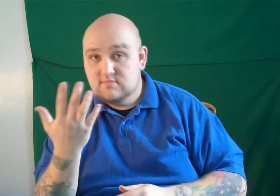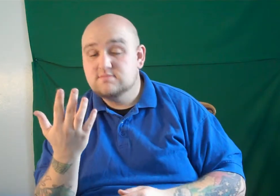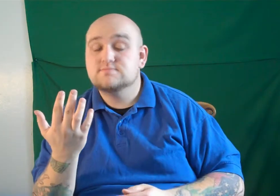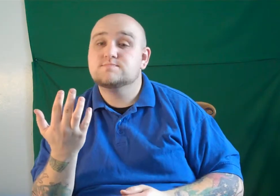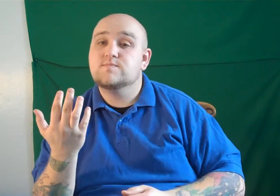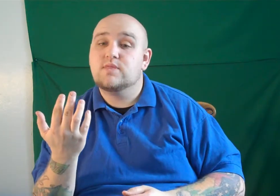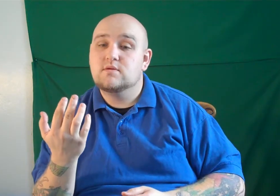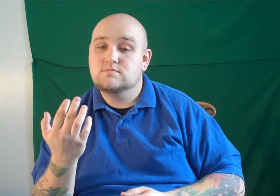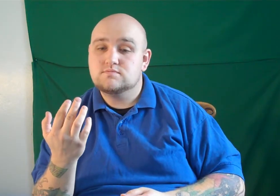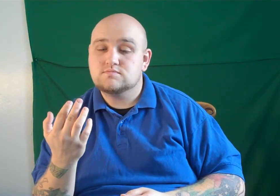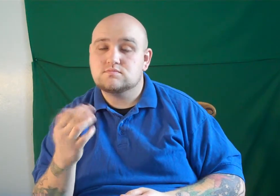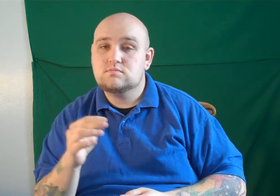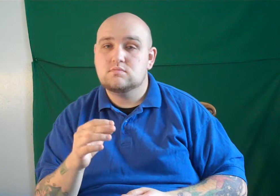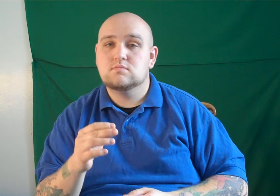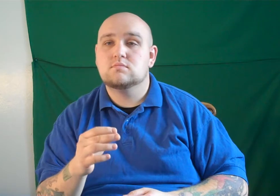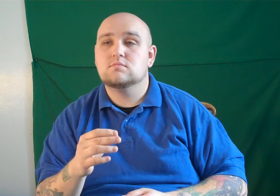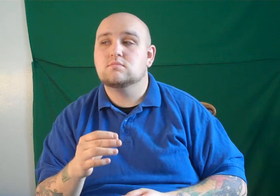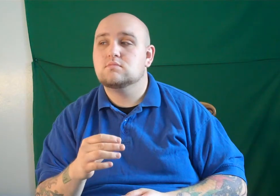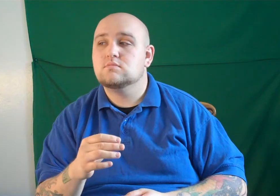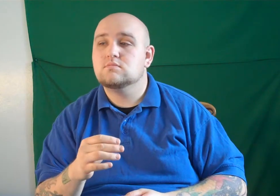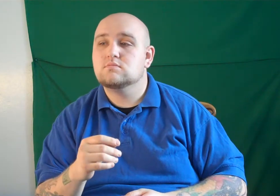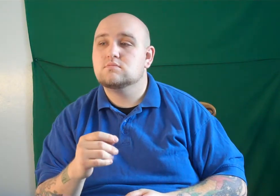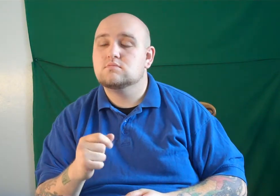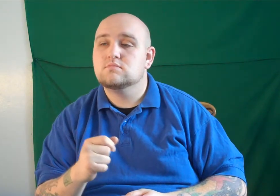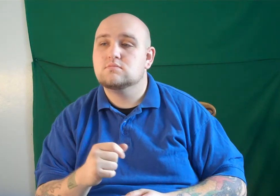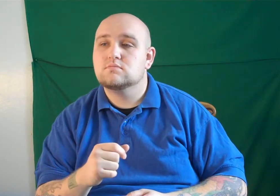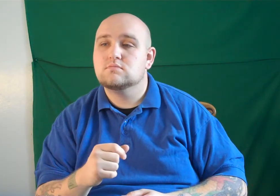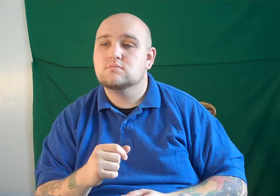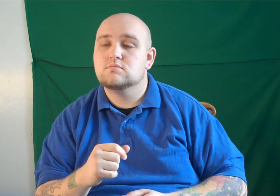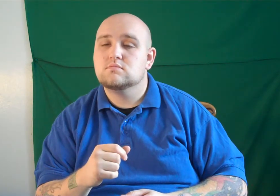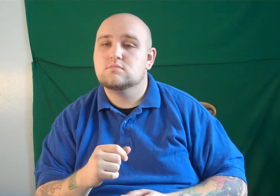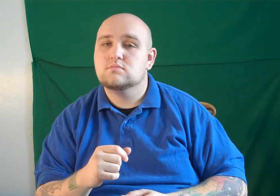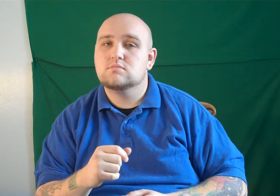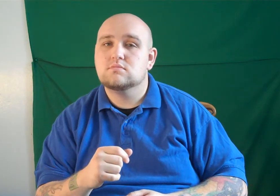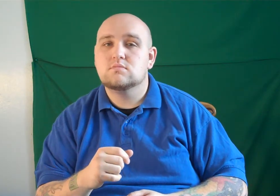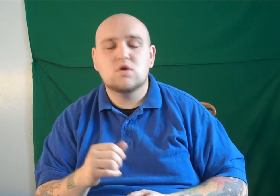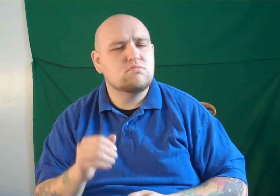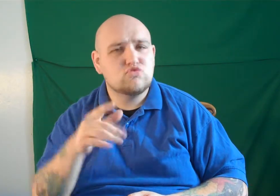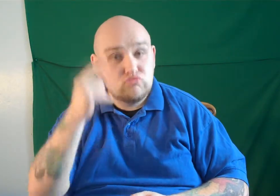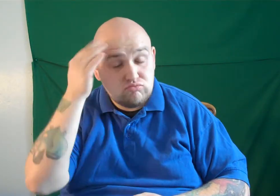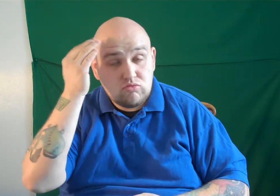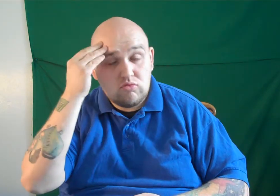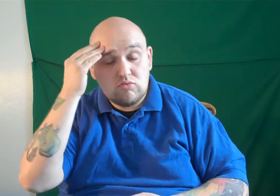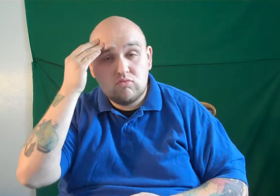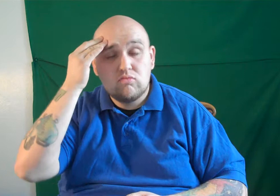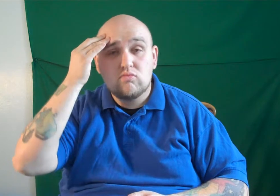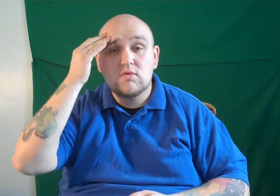to culturally and ethnically diverse groups. As you know, deaf people are